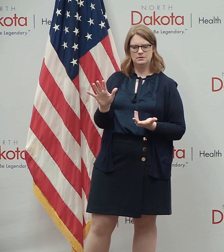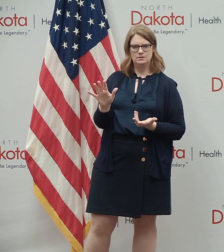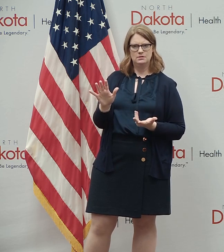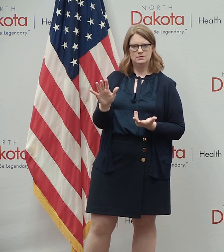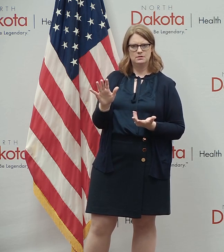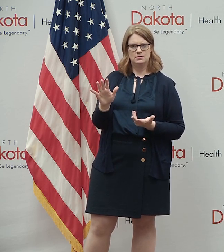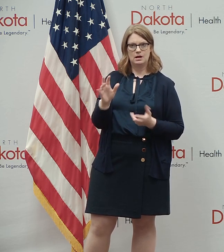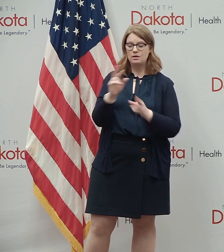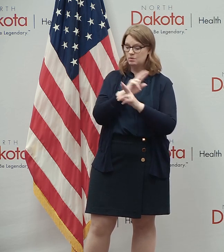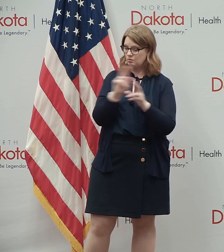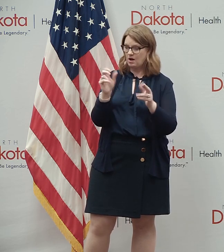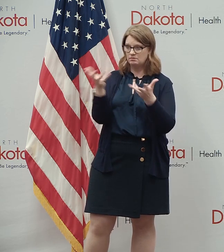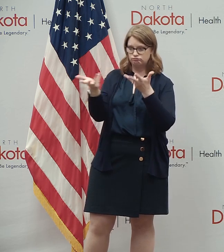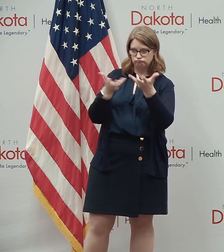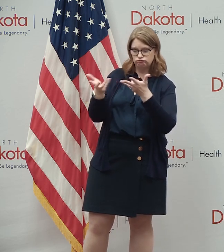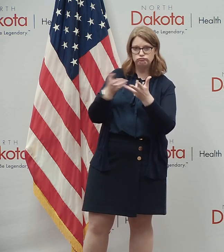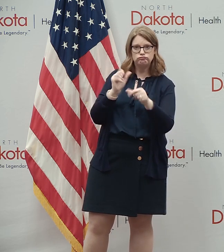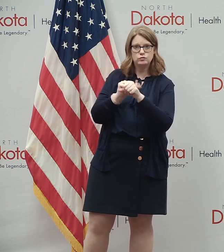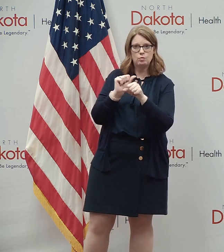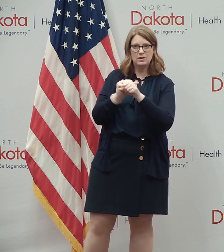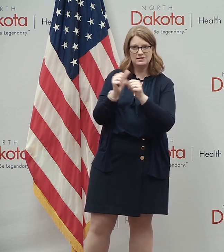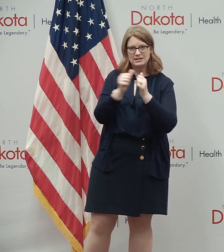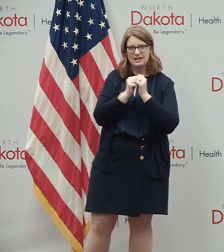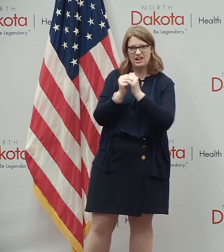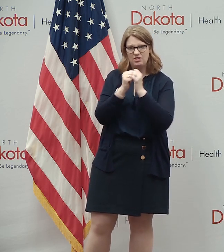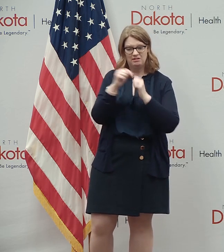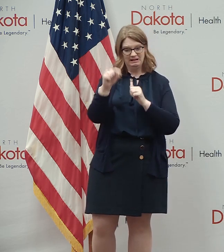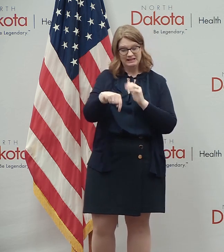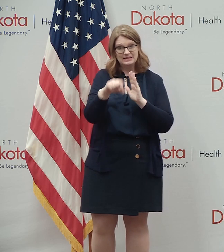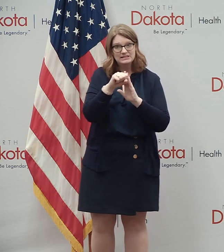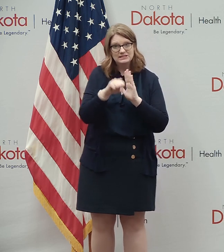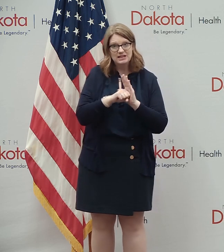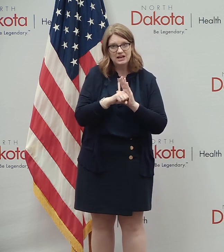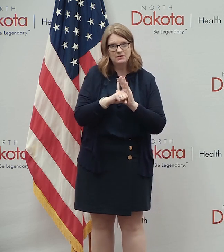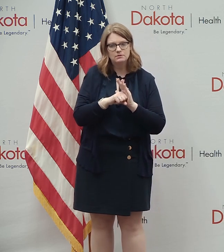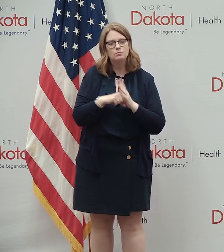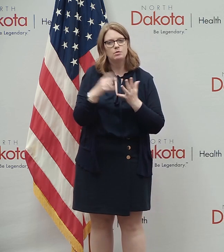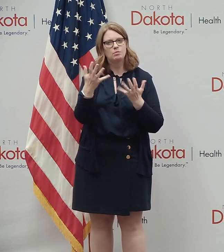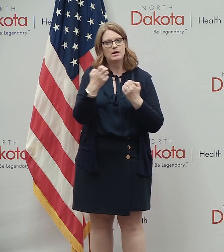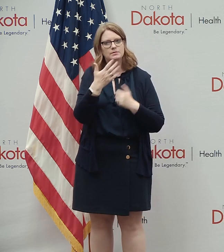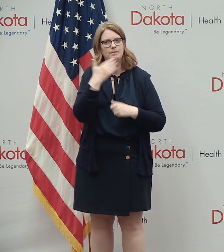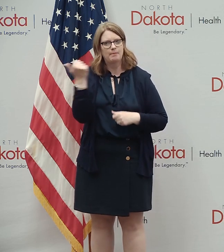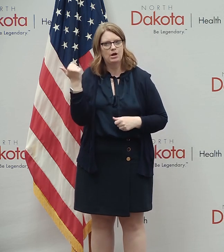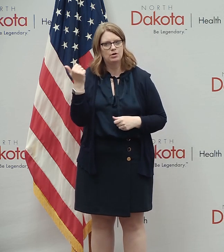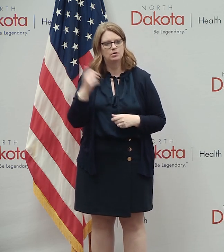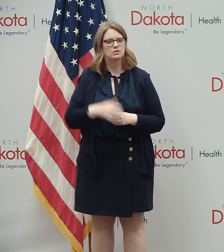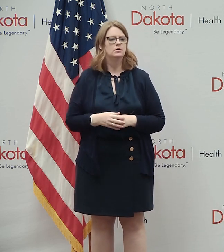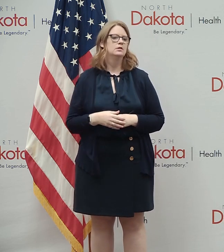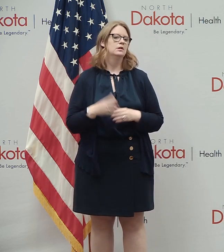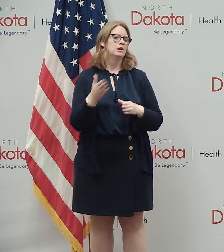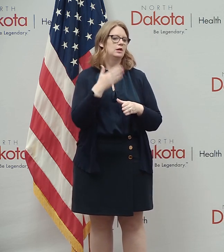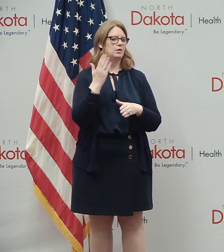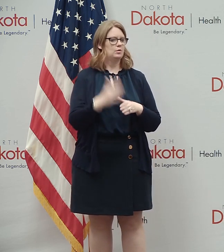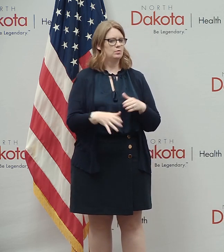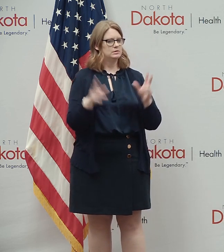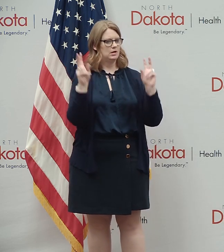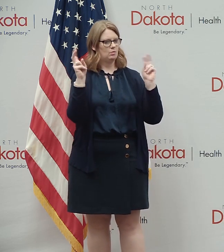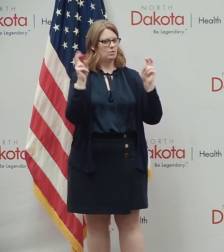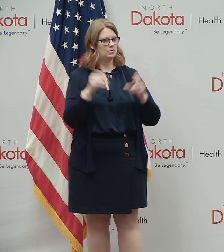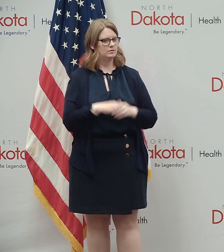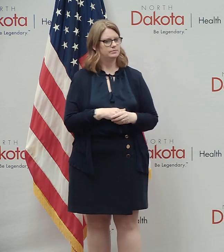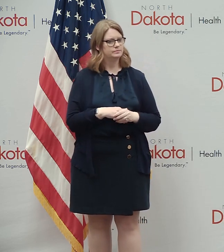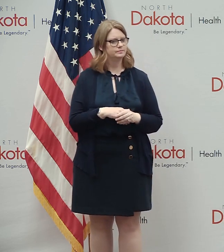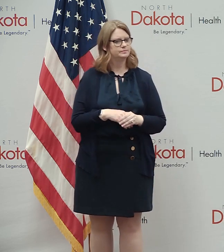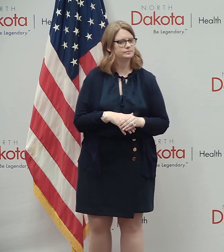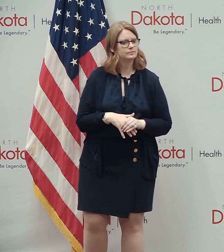we stand ready to work together to make our great state an even better place to live. And a closing quote today